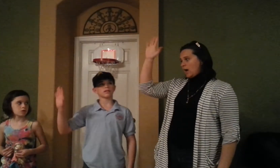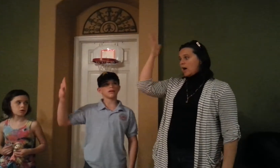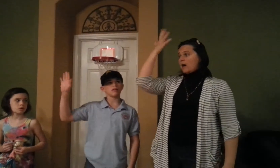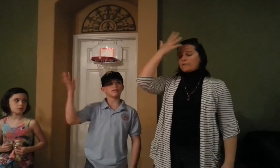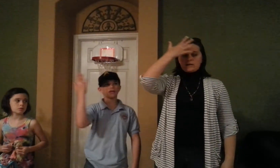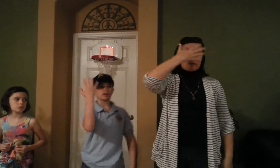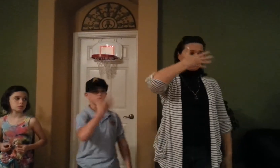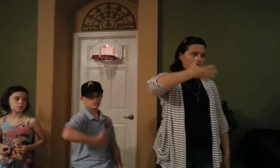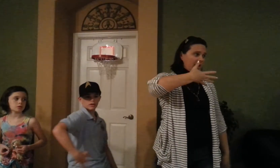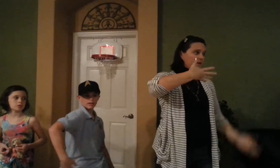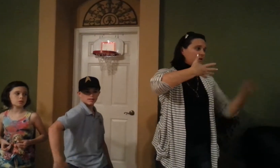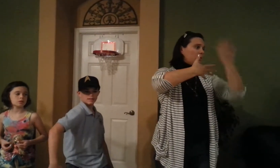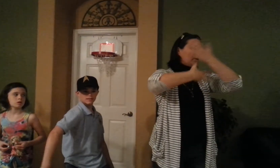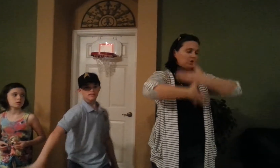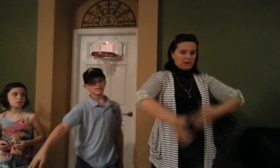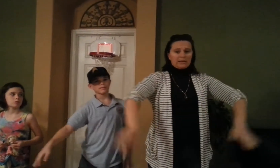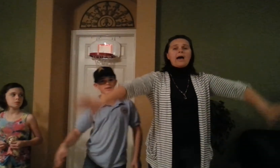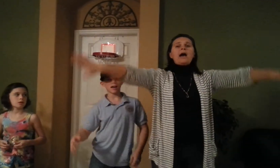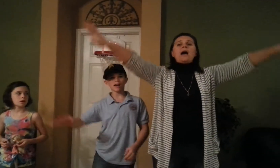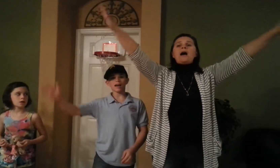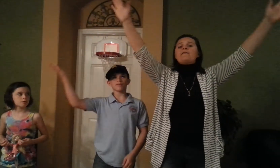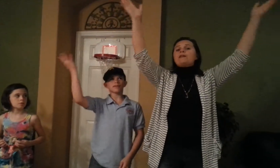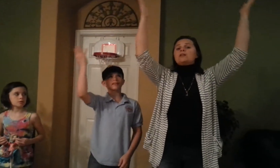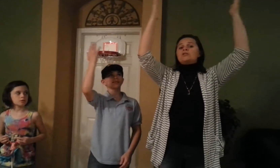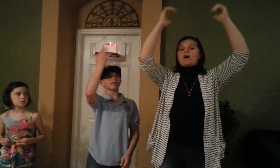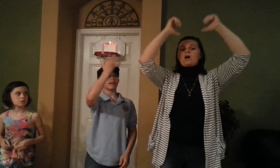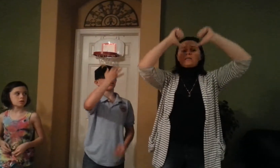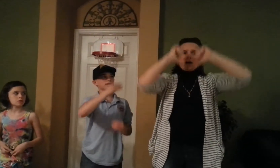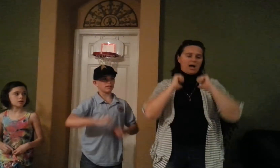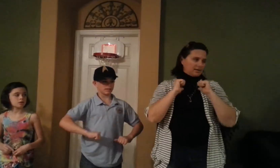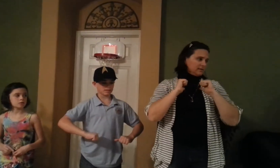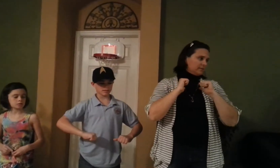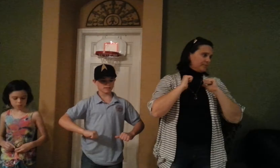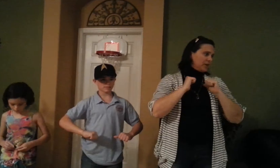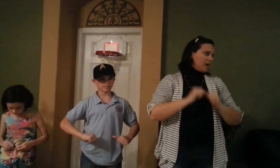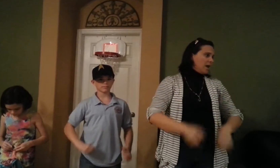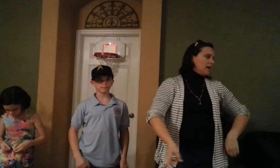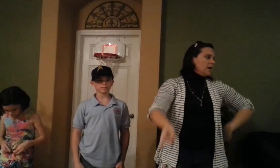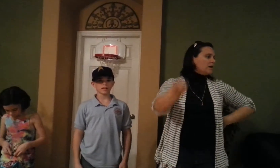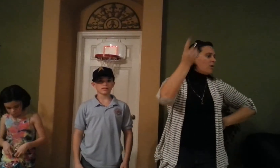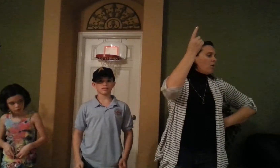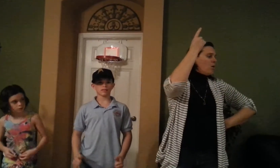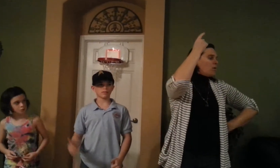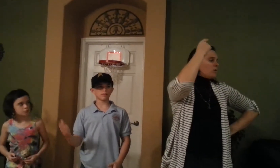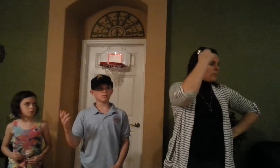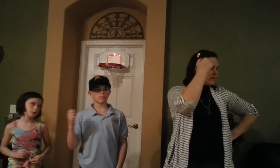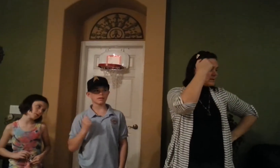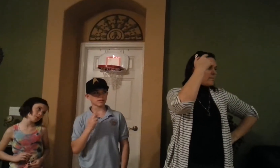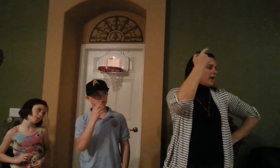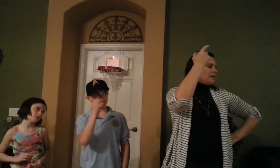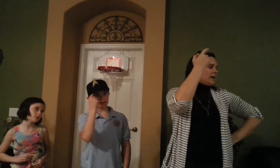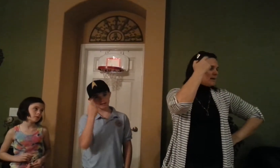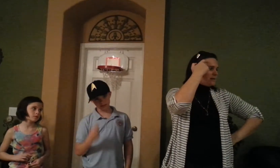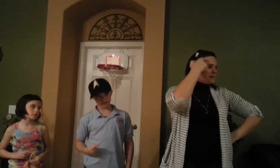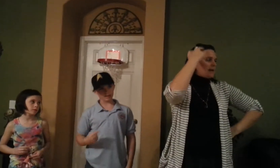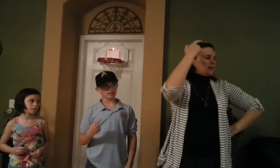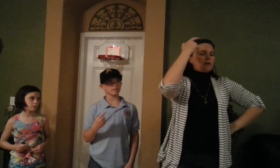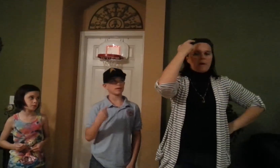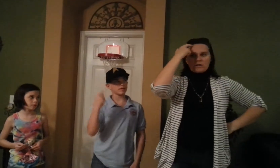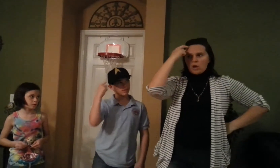of his grace, which he lavished on us. In all wisdom and insight he made known